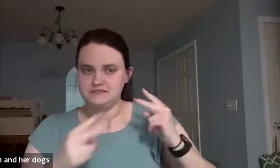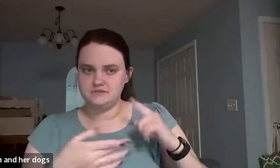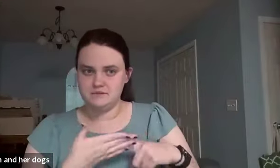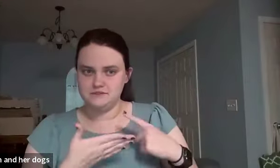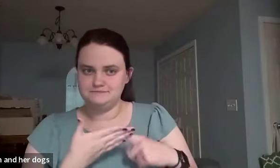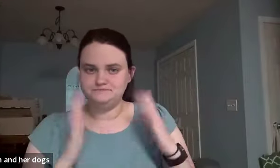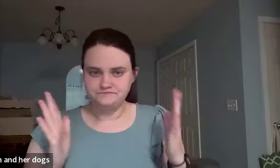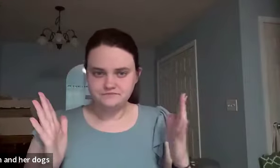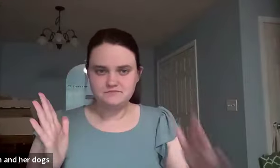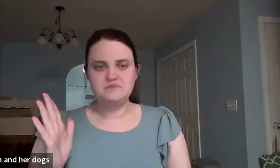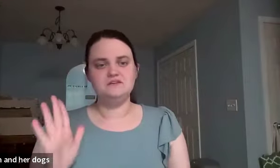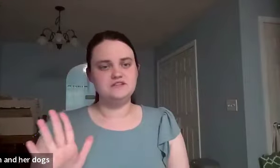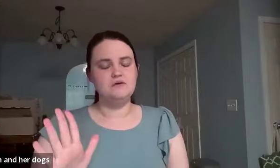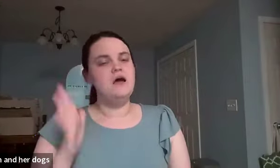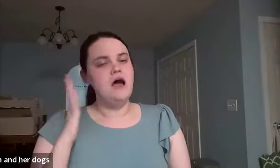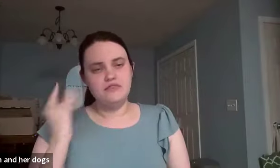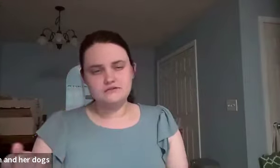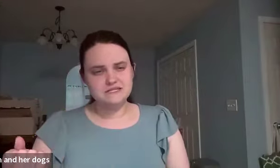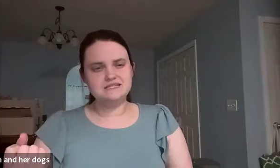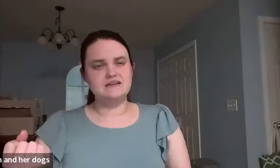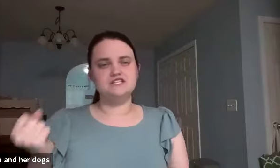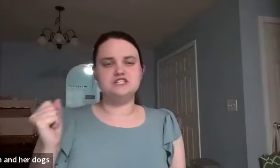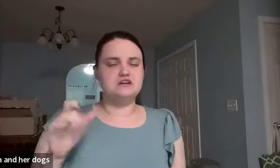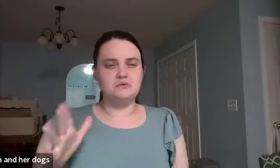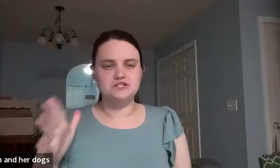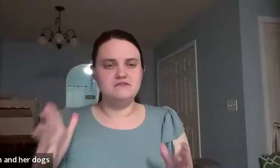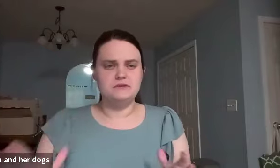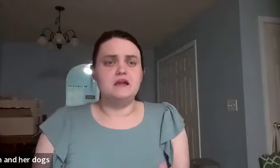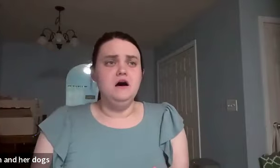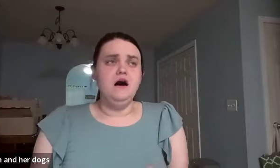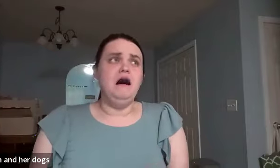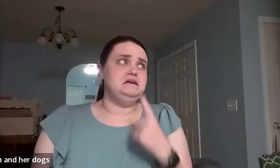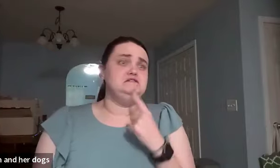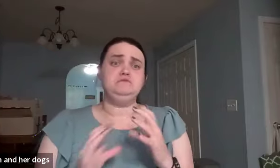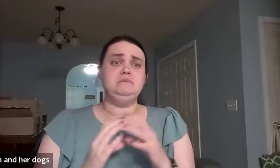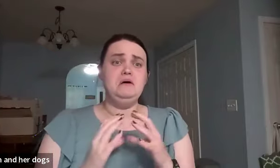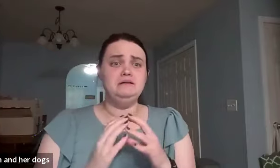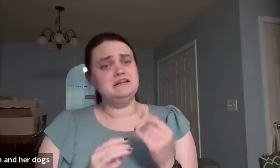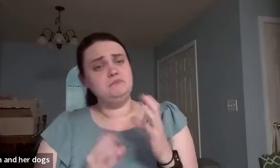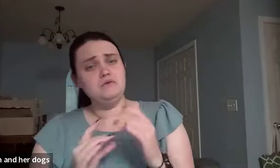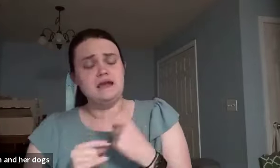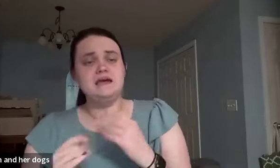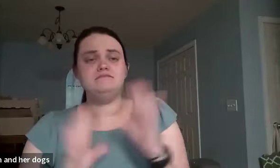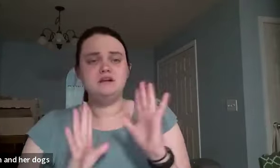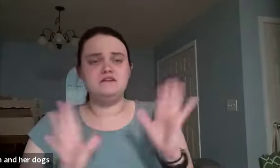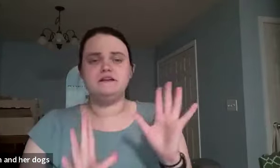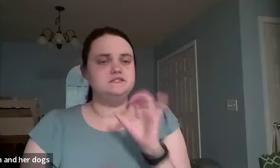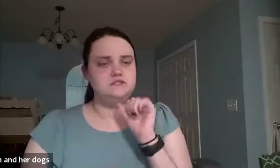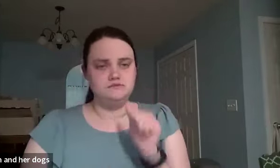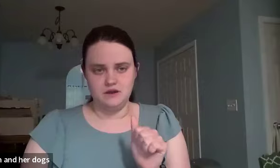it sometimes. So, and the only reason I say that is just, I don't want you to ever be like, I said red ball instead of ball red, anything. Like, do